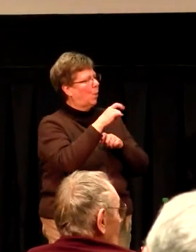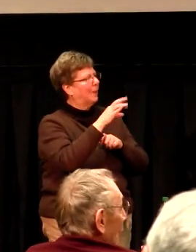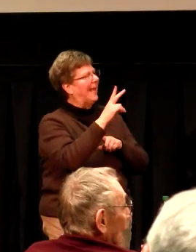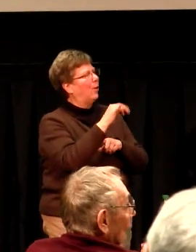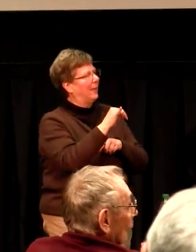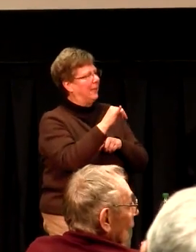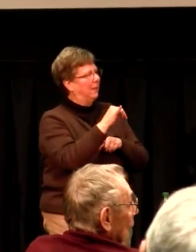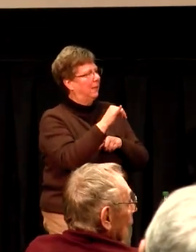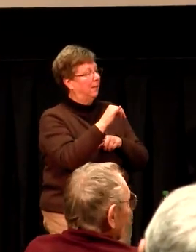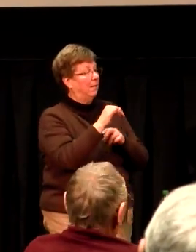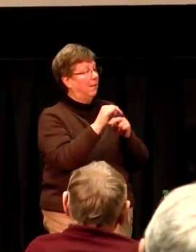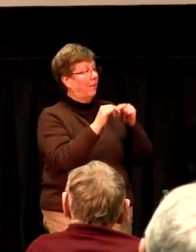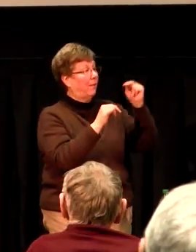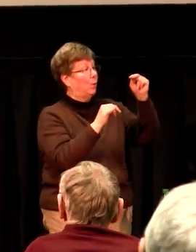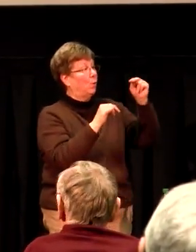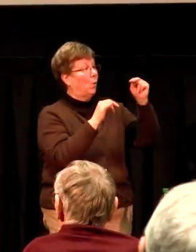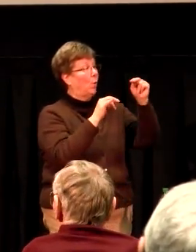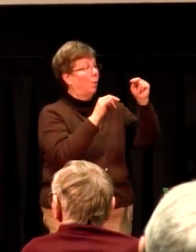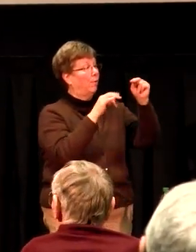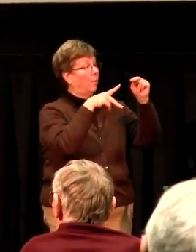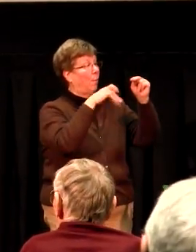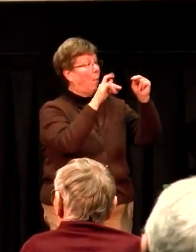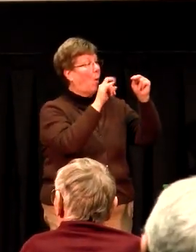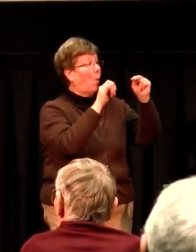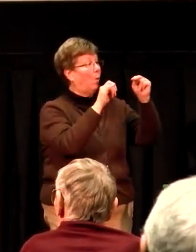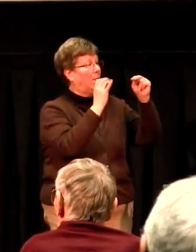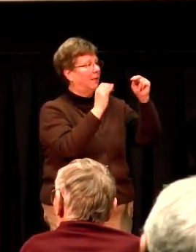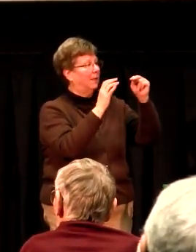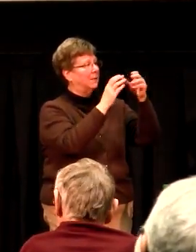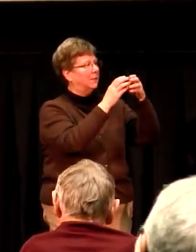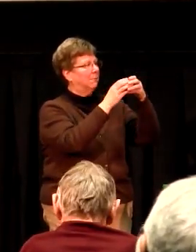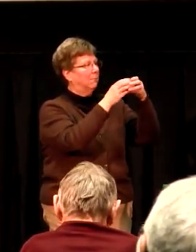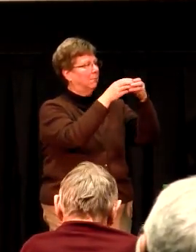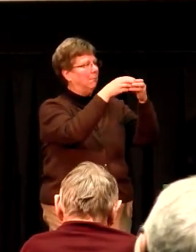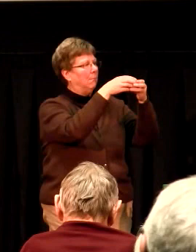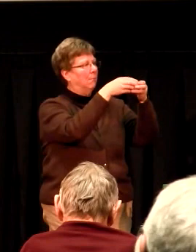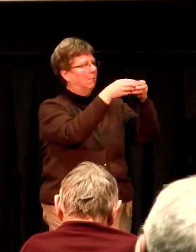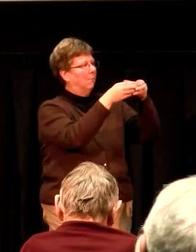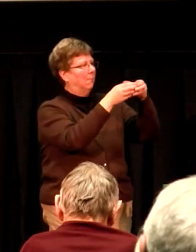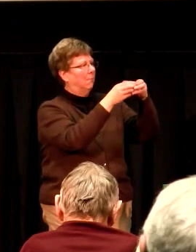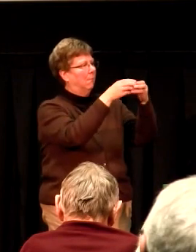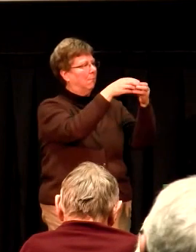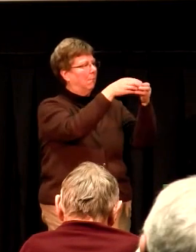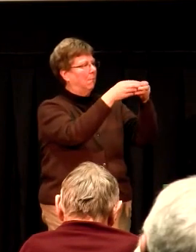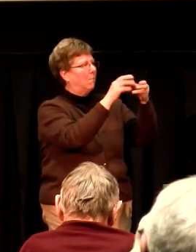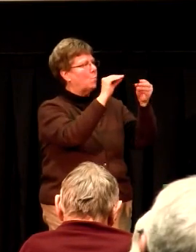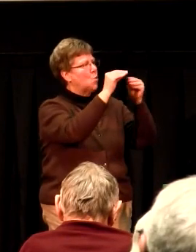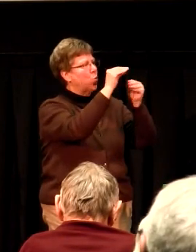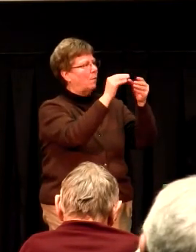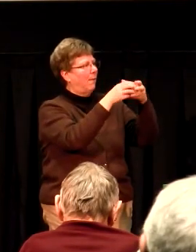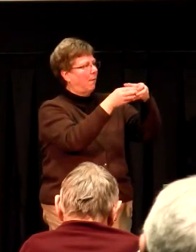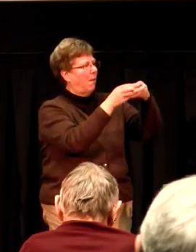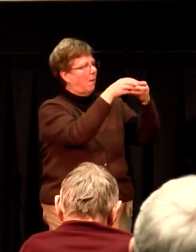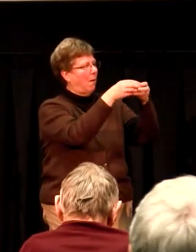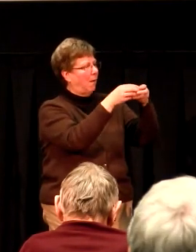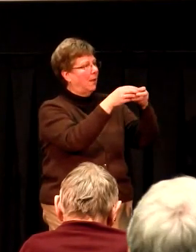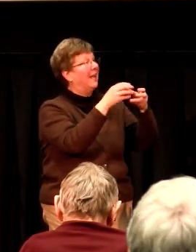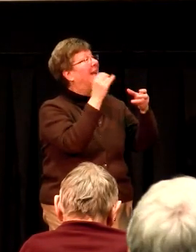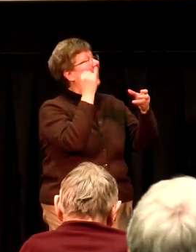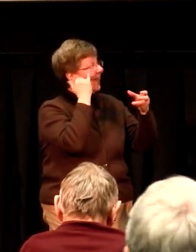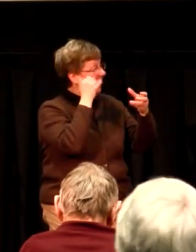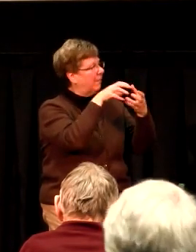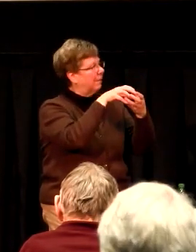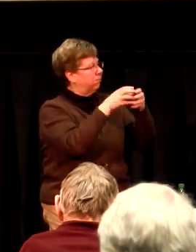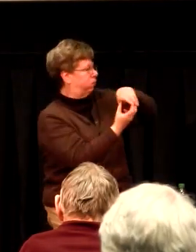fact, the North Pole is wandering around there right now, and they can't get a good fix on it because it's moving. Now, if it does